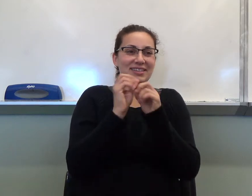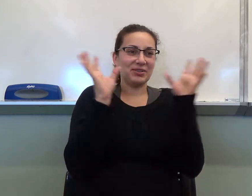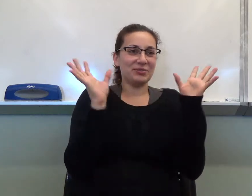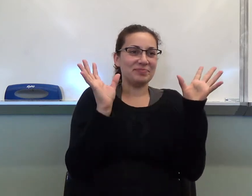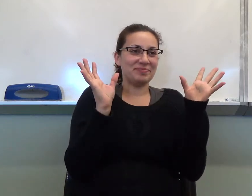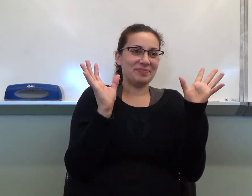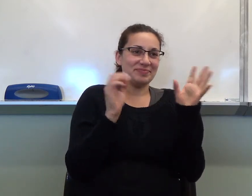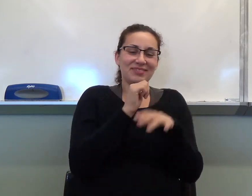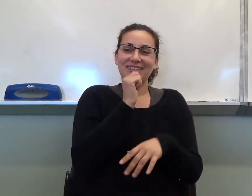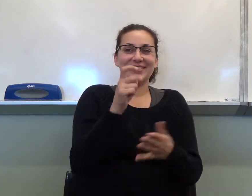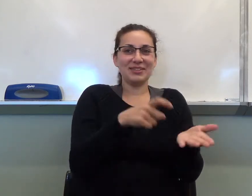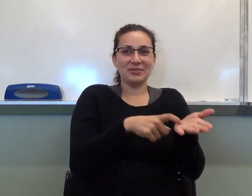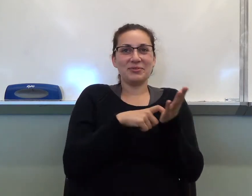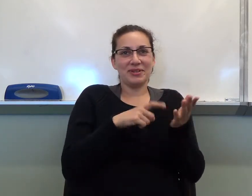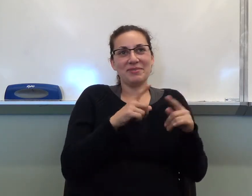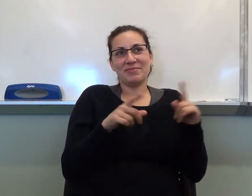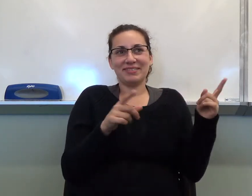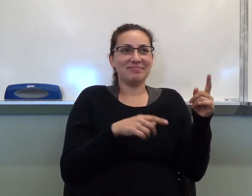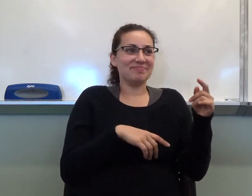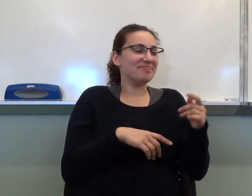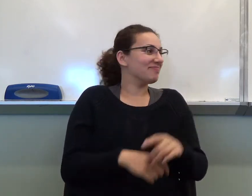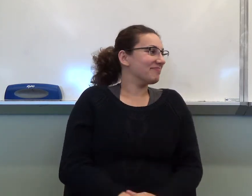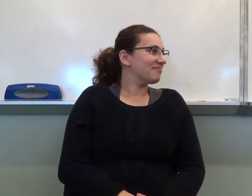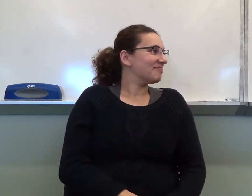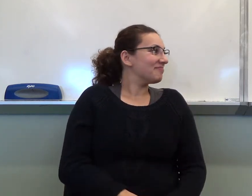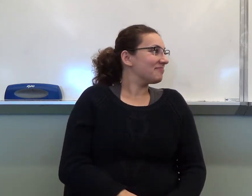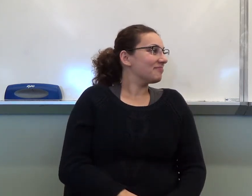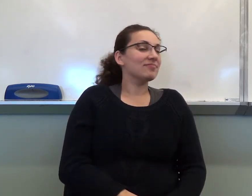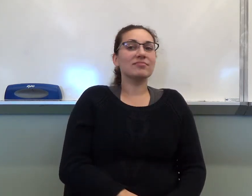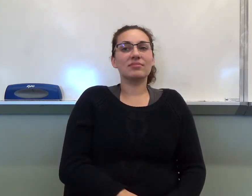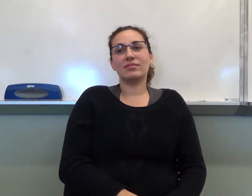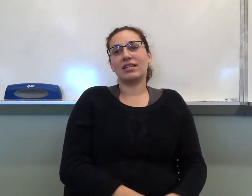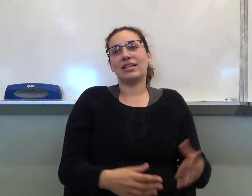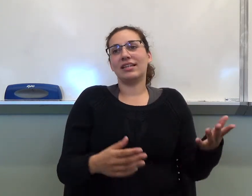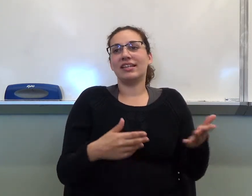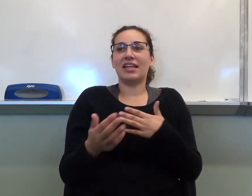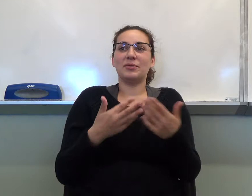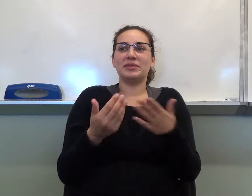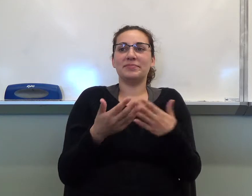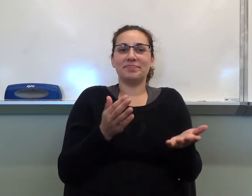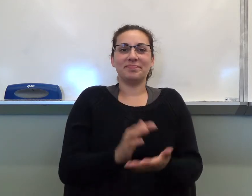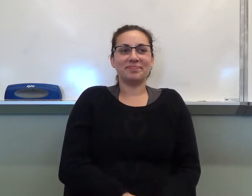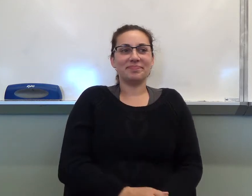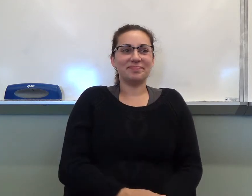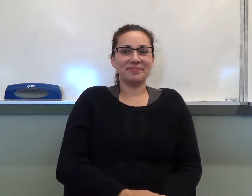Not required, but that's sort of being courteous to the reader kind